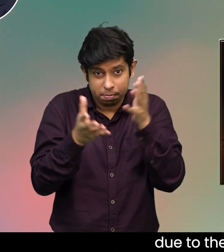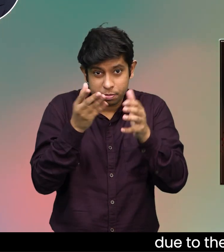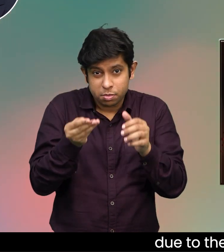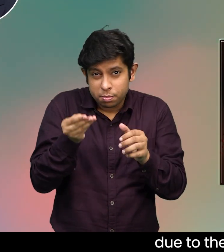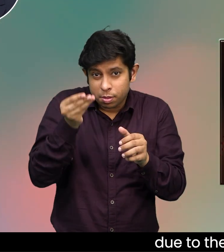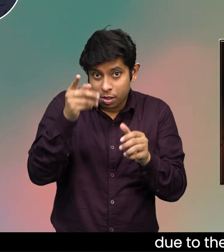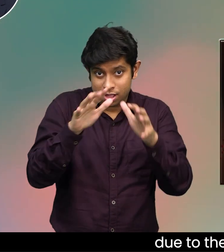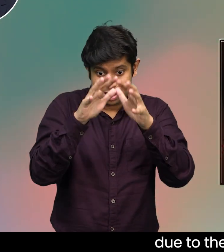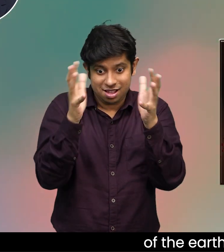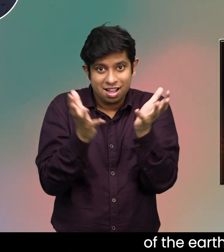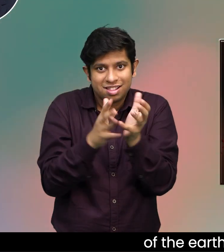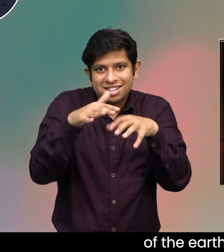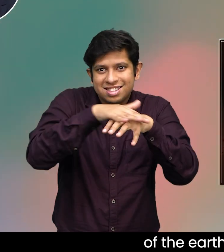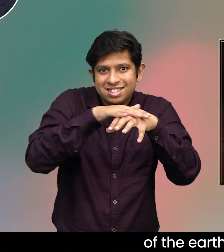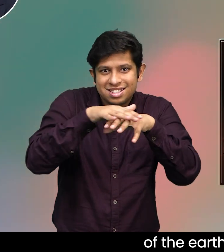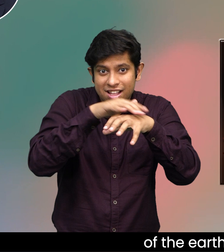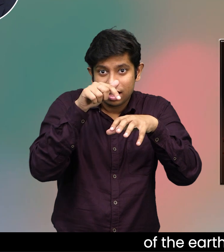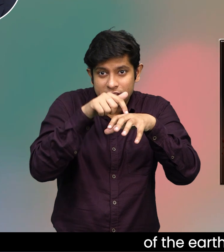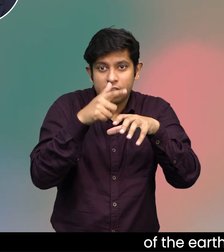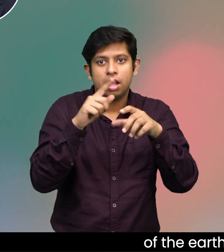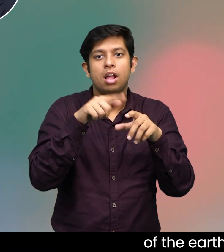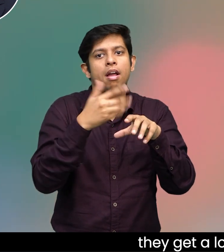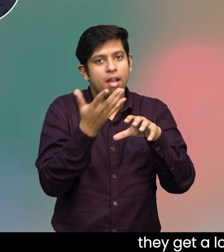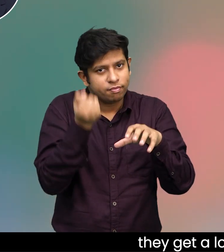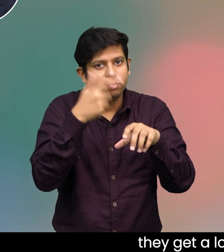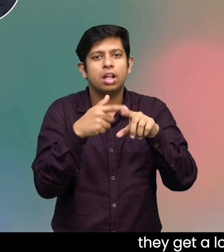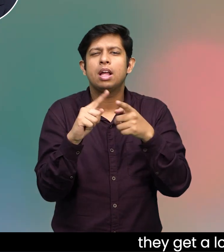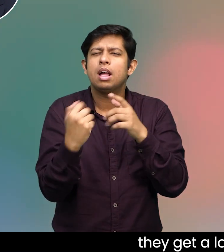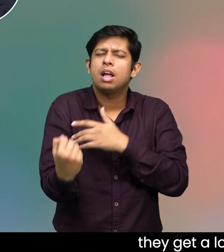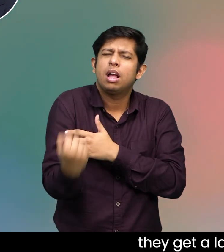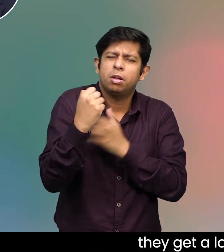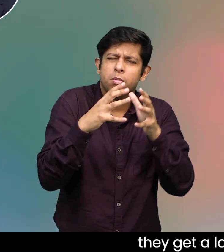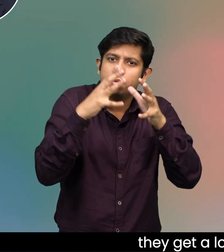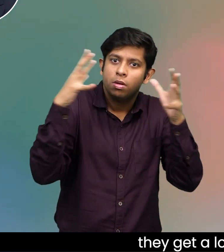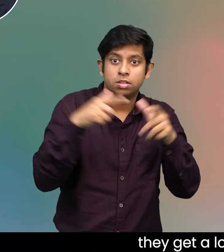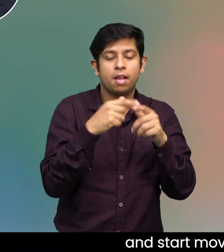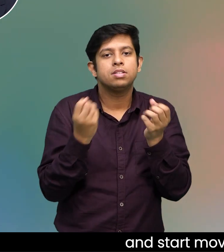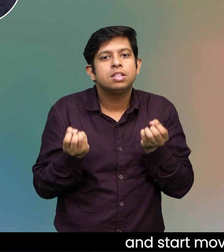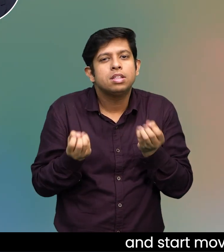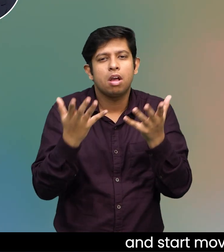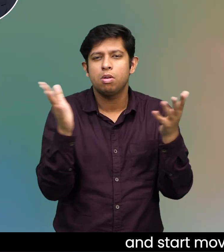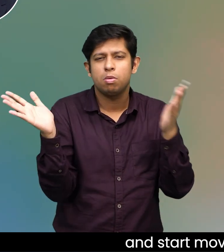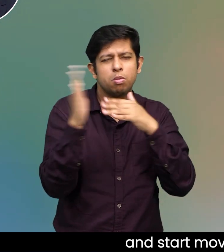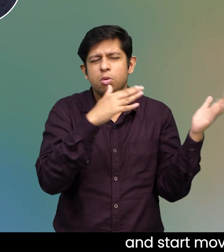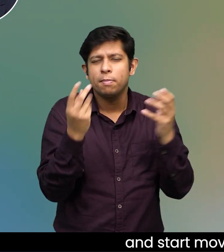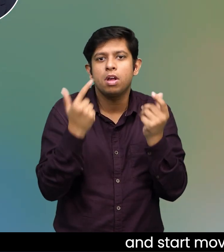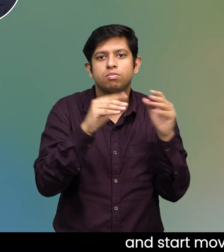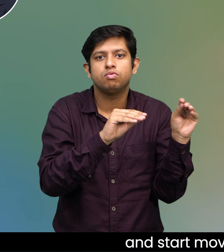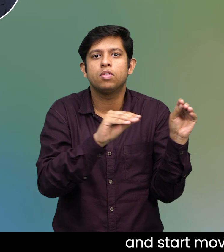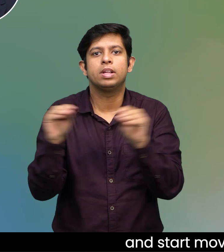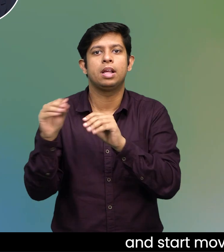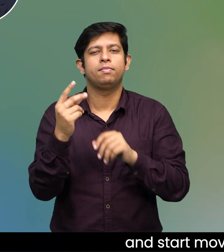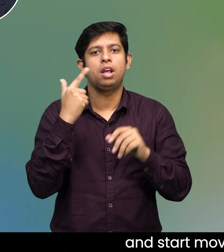due to the heating of the earth's surface, they get a lot of energy and start moving